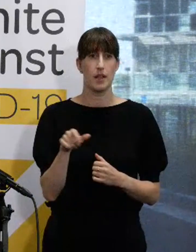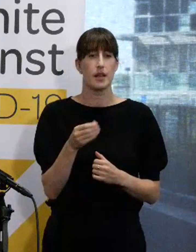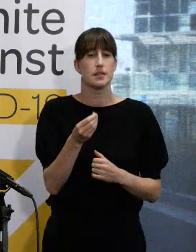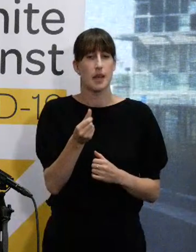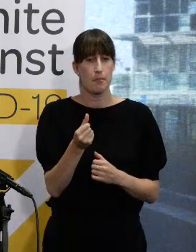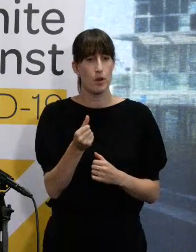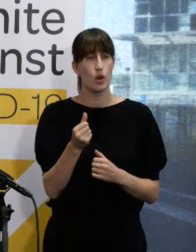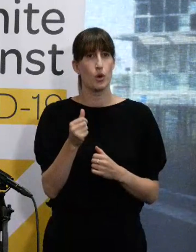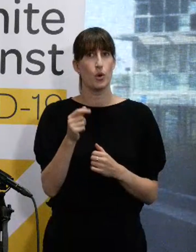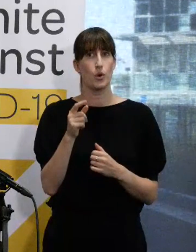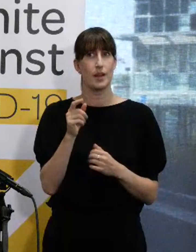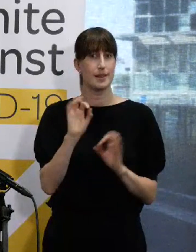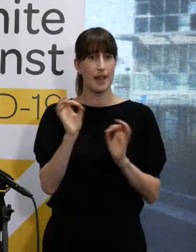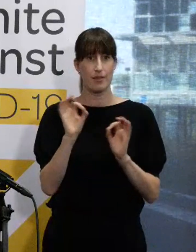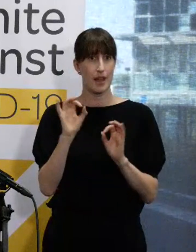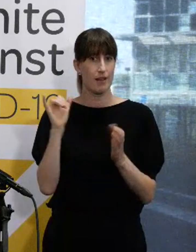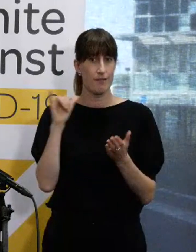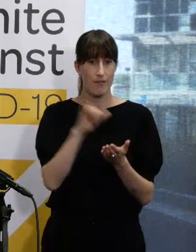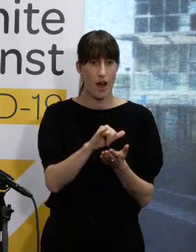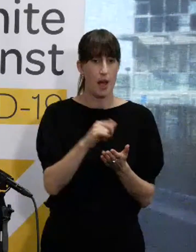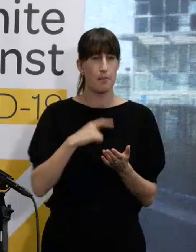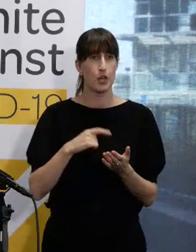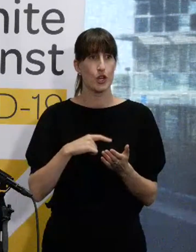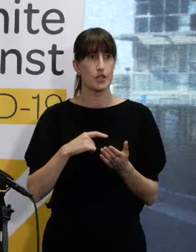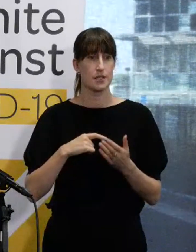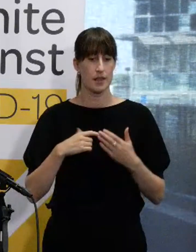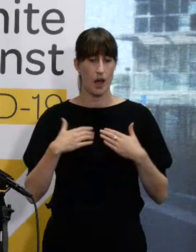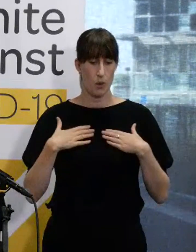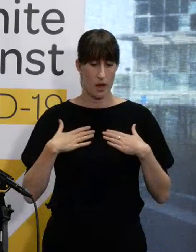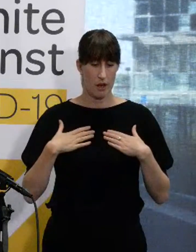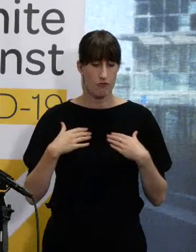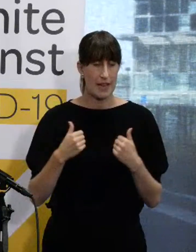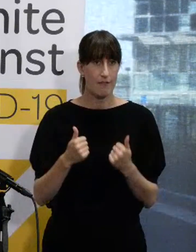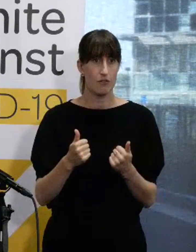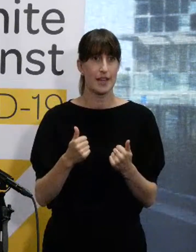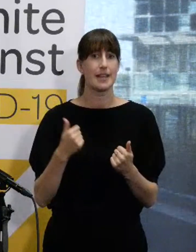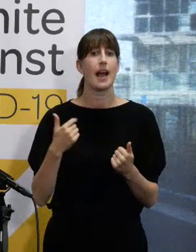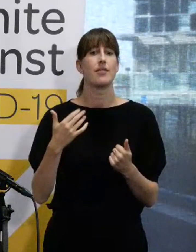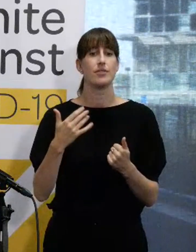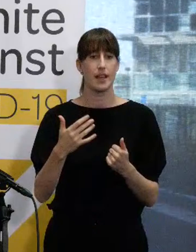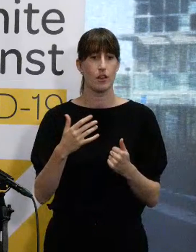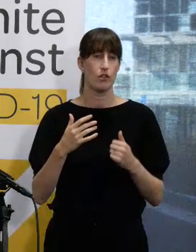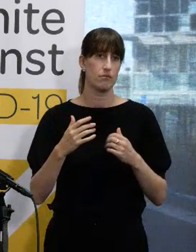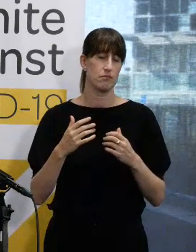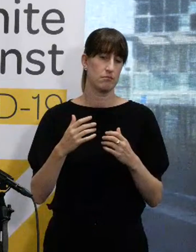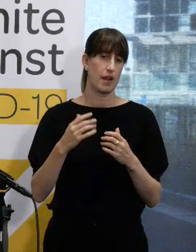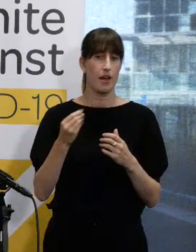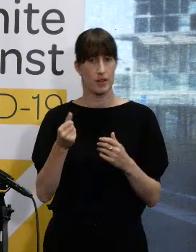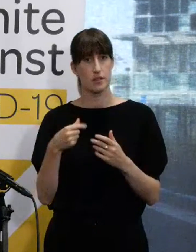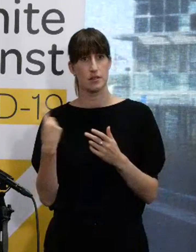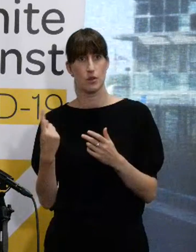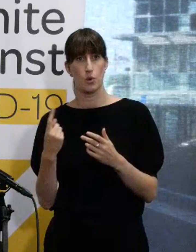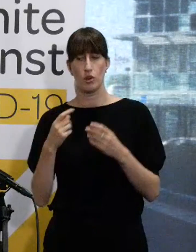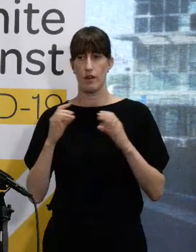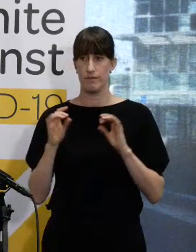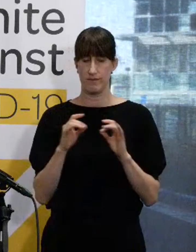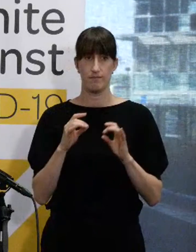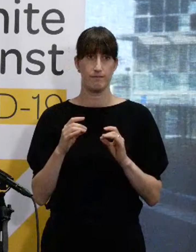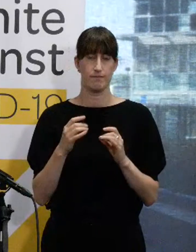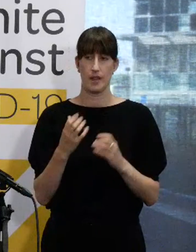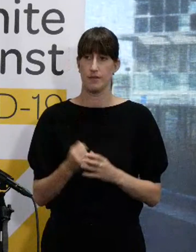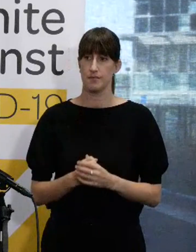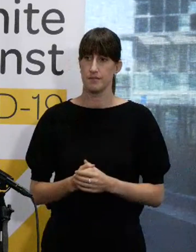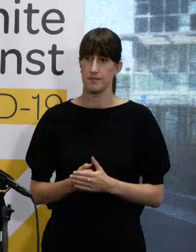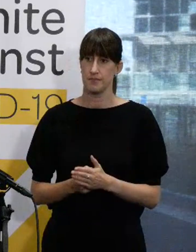from an infection or who subsequently became infected. And separating high-risk travellers to a single hotel has long